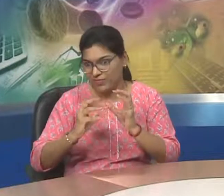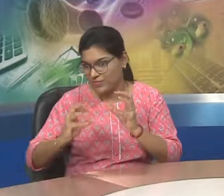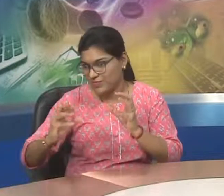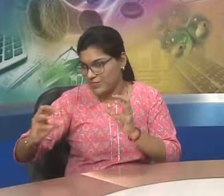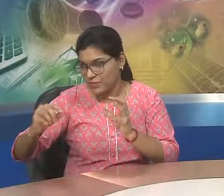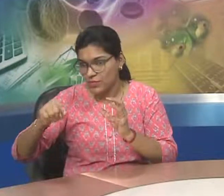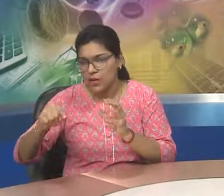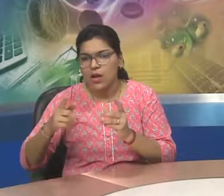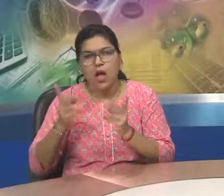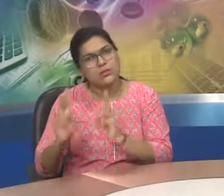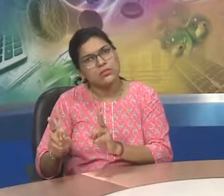Planet of